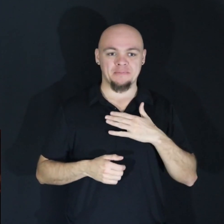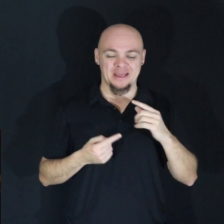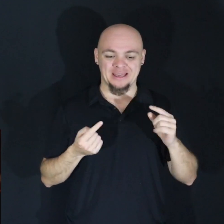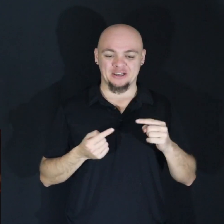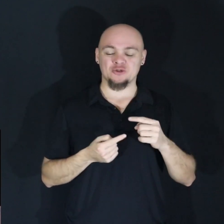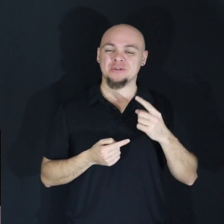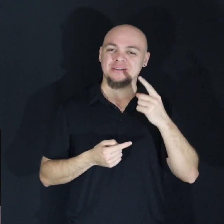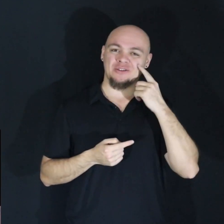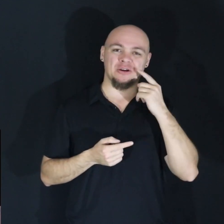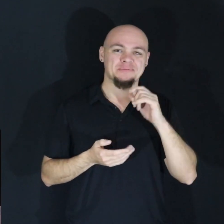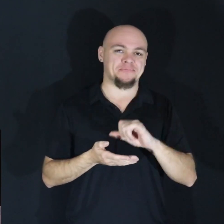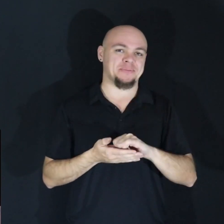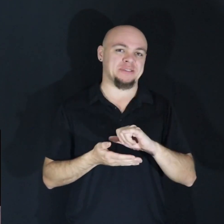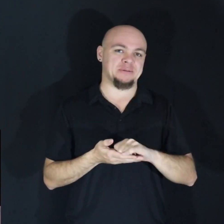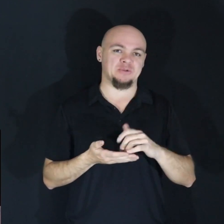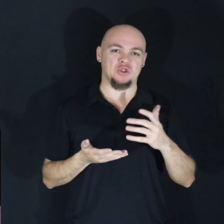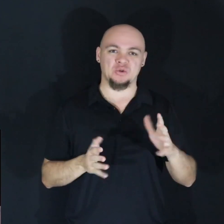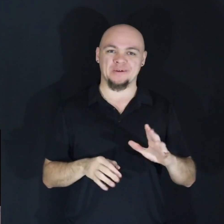injury.